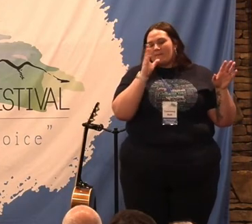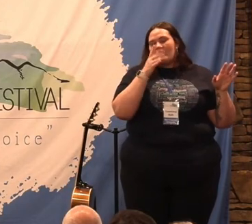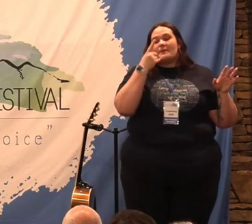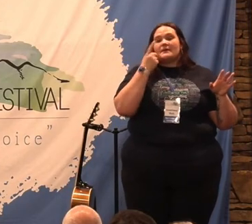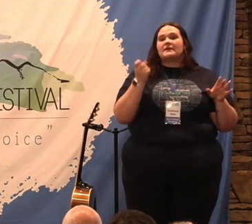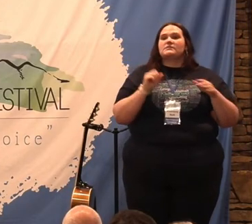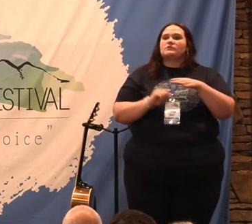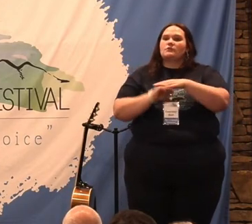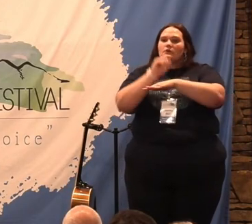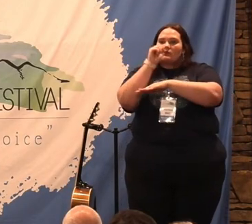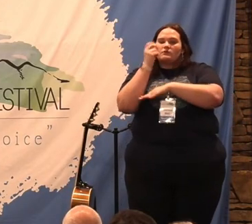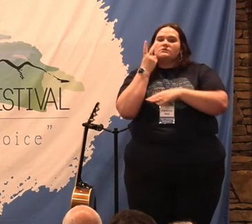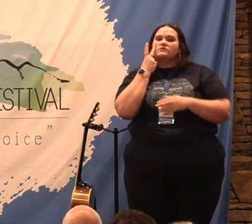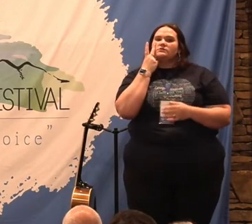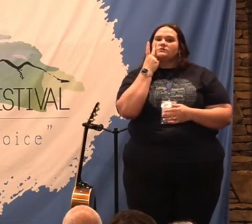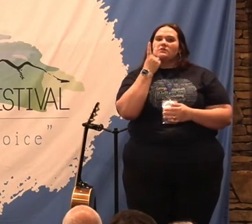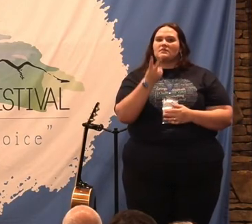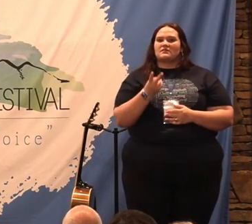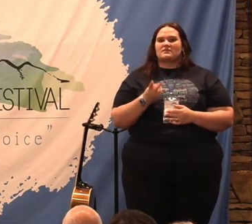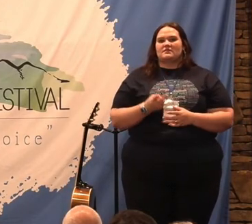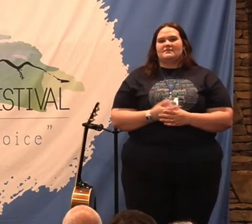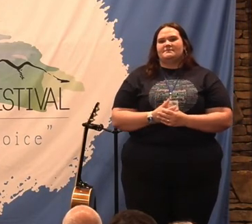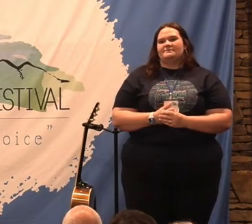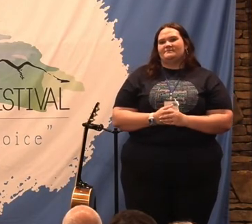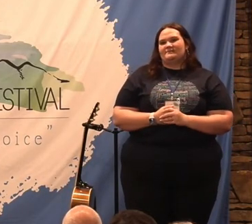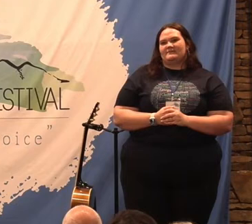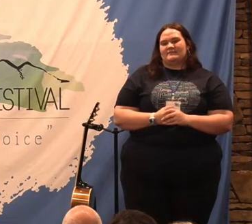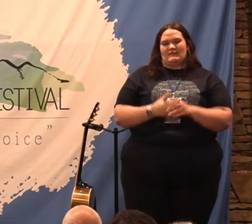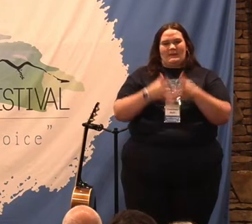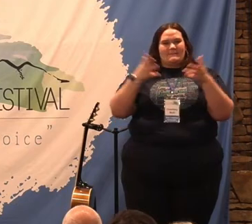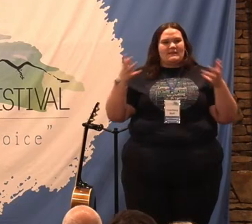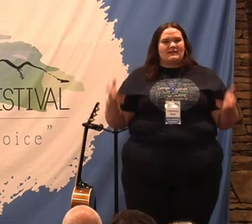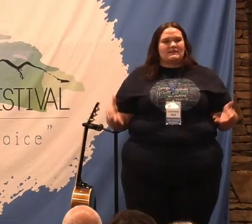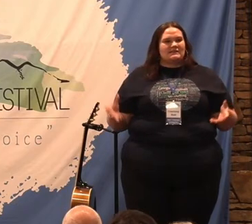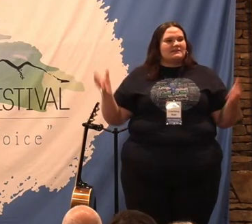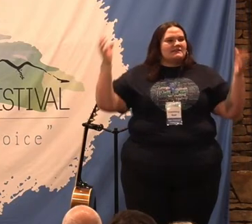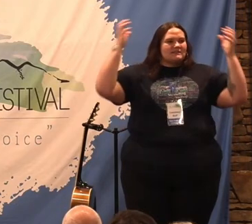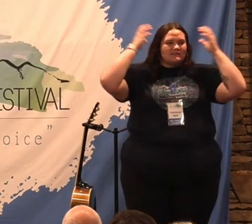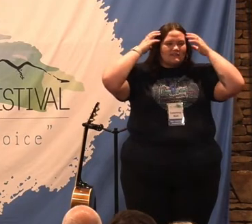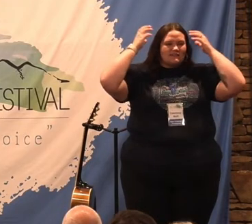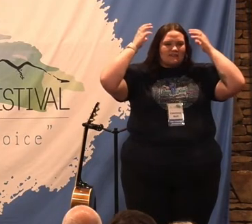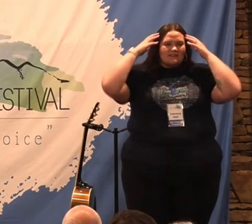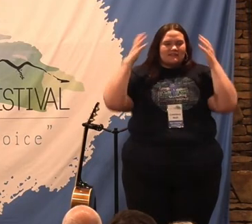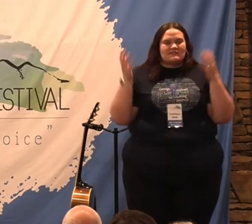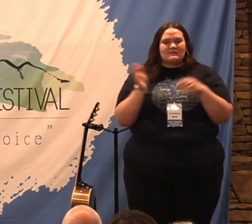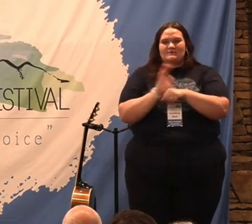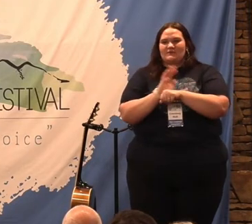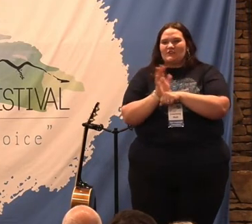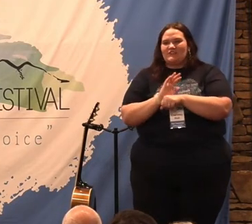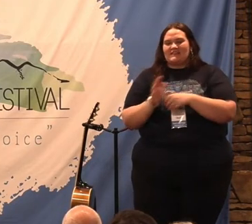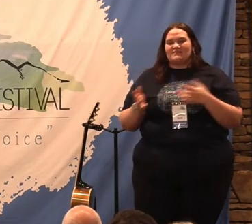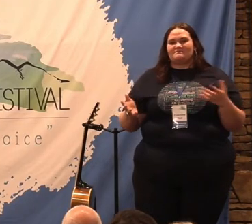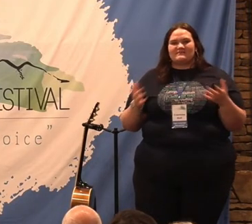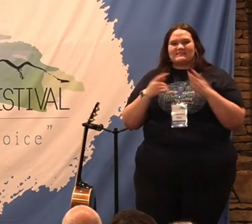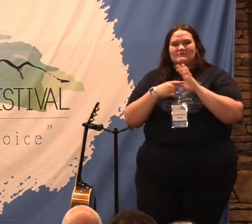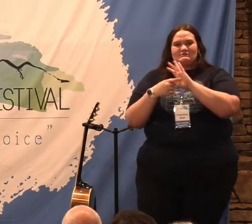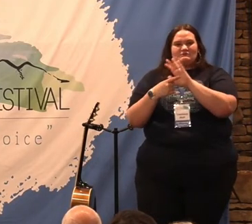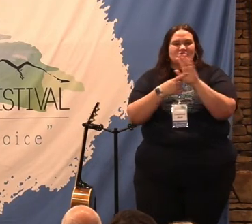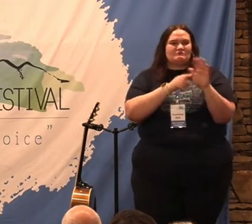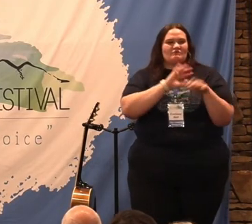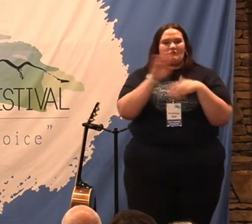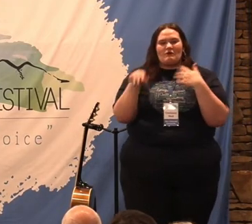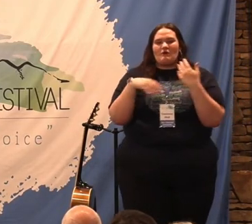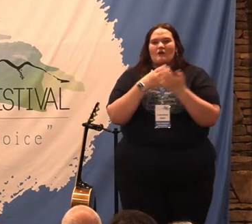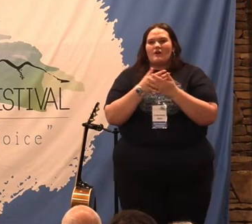seen a bunch of Disney films in a senior symposium that depicted all the American